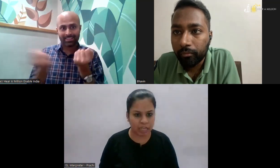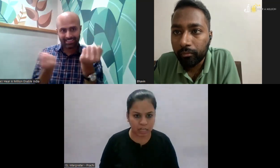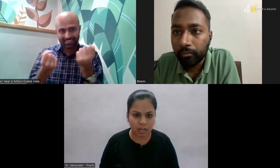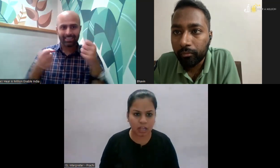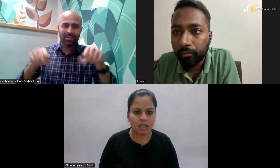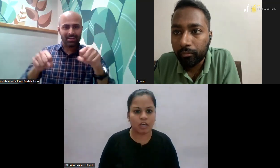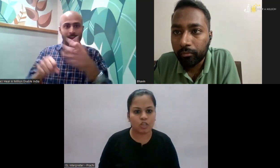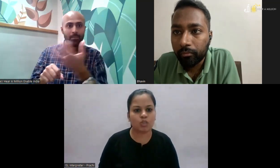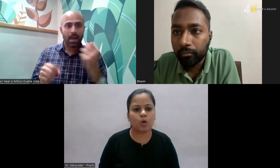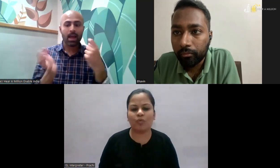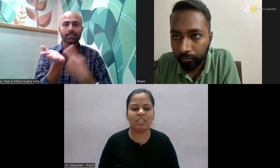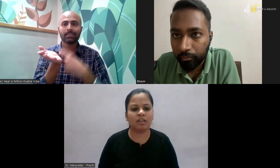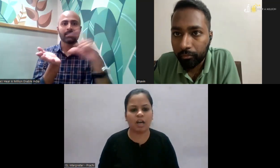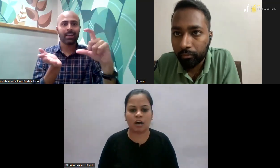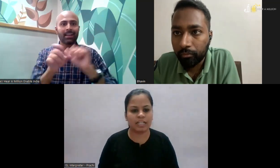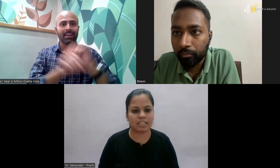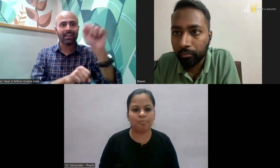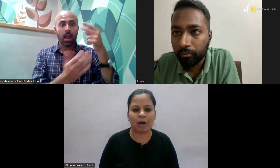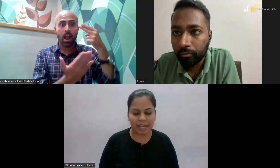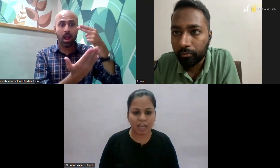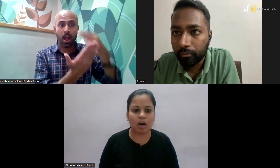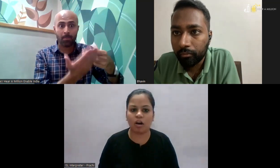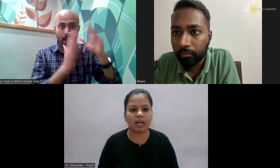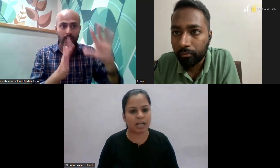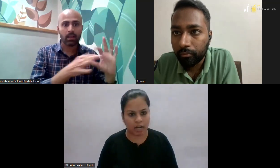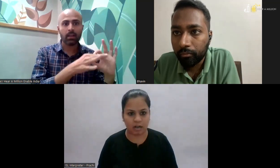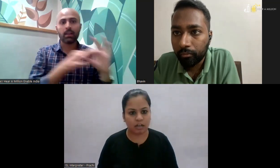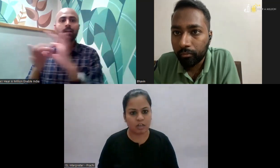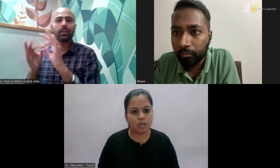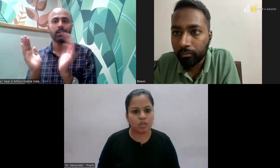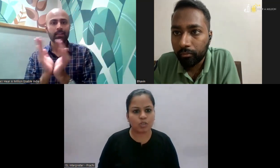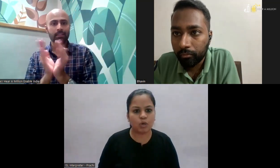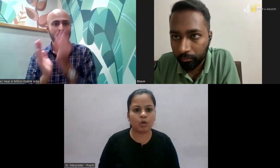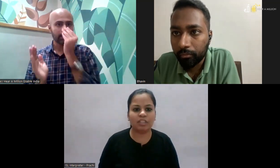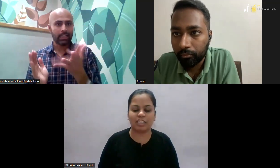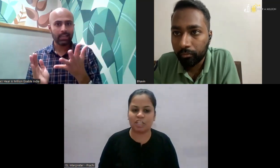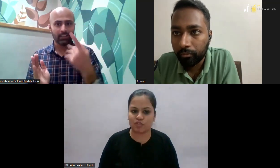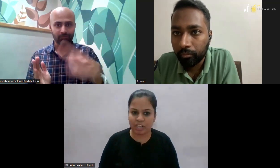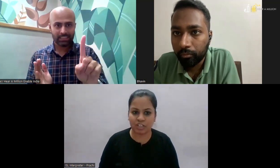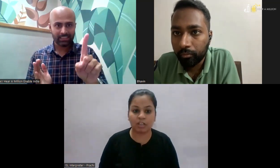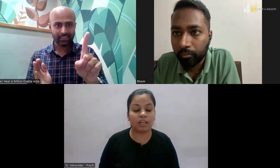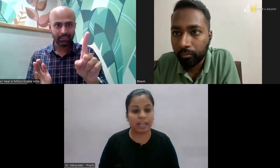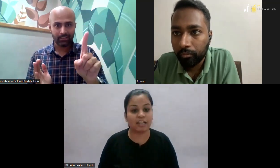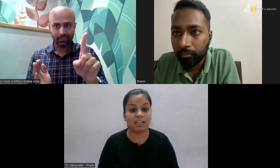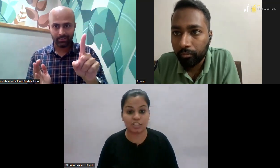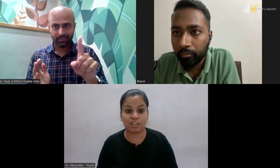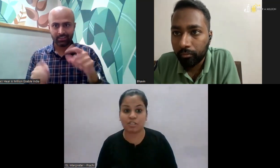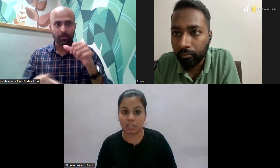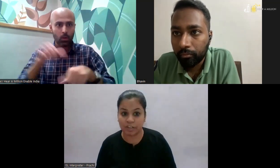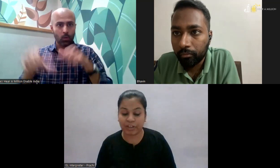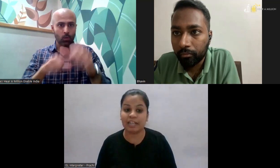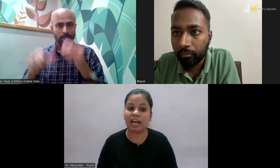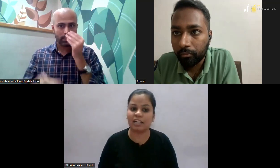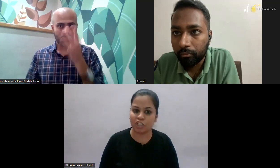a vehicle, so whether it's a bike or a car, so the registration, like